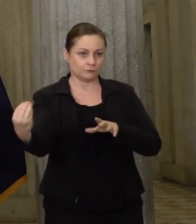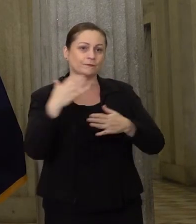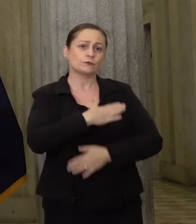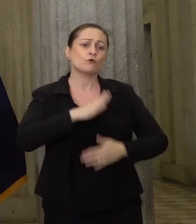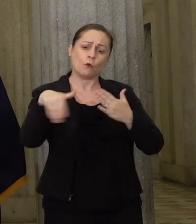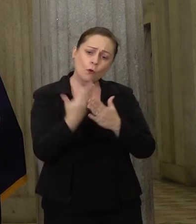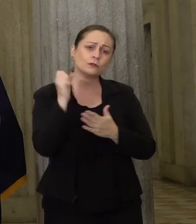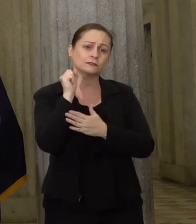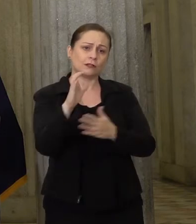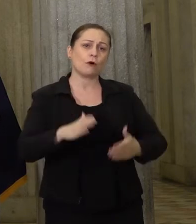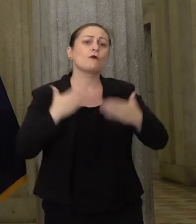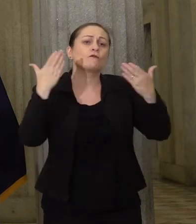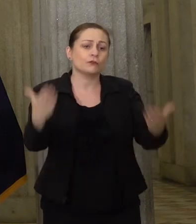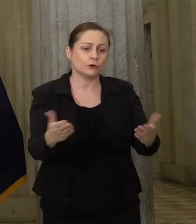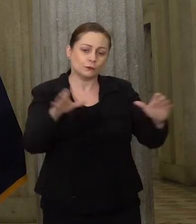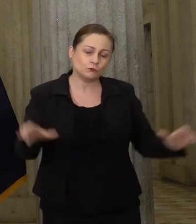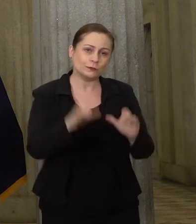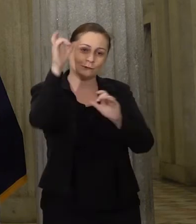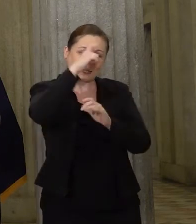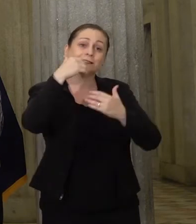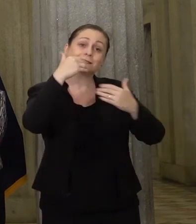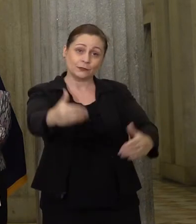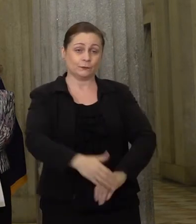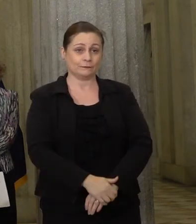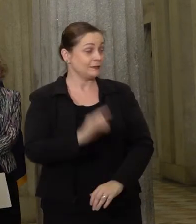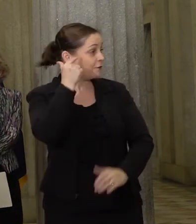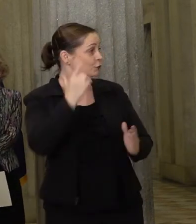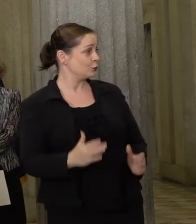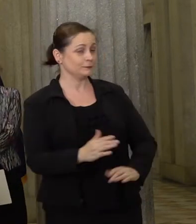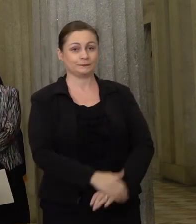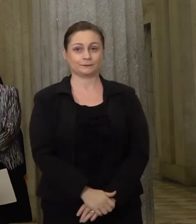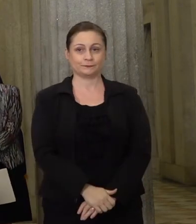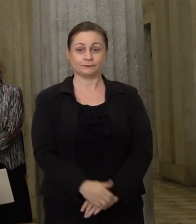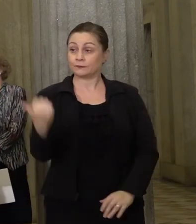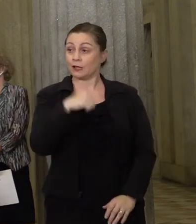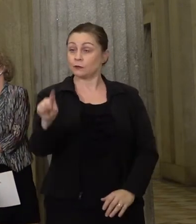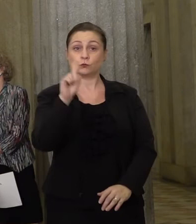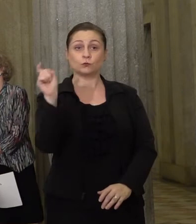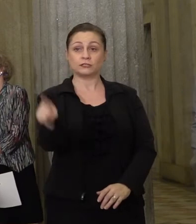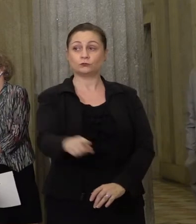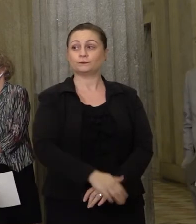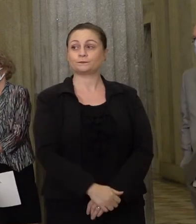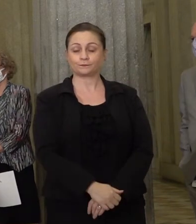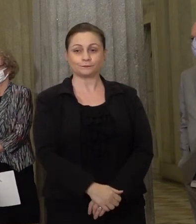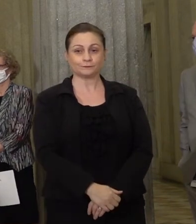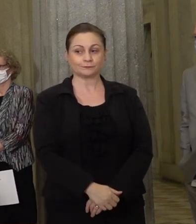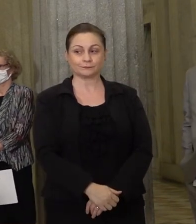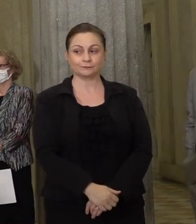all South Carolina has to offer, but do it wisely. Thank you. Governor. Thank you. Are there any questions?